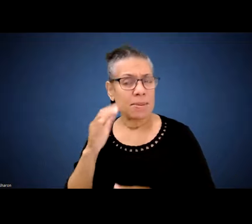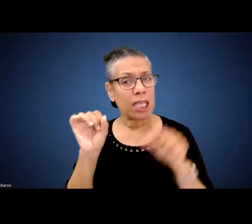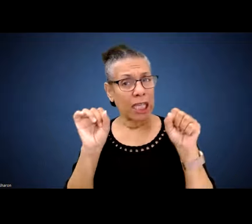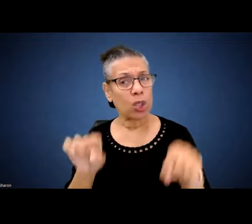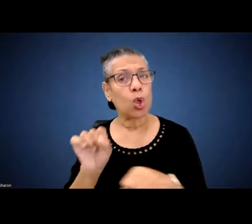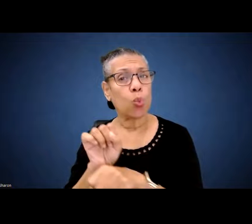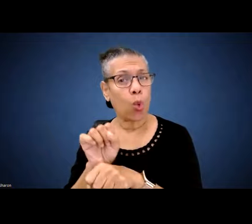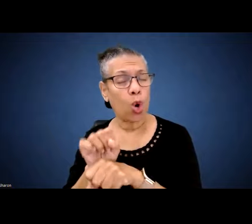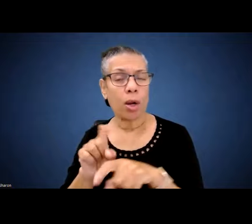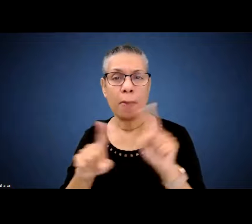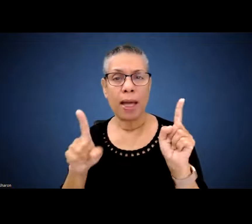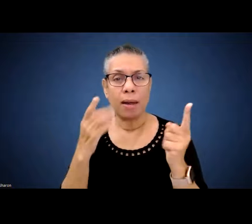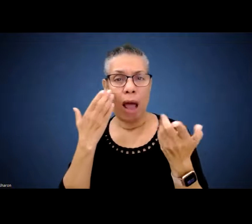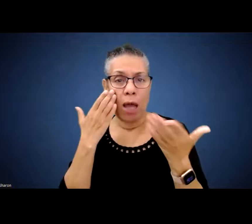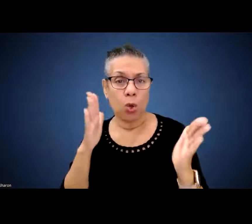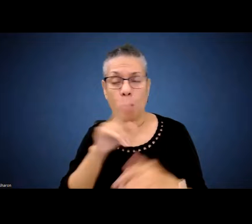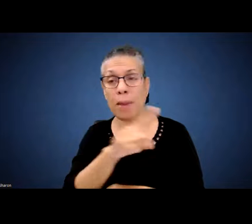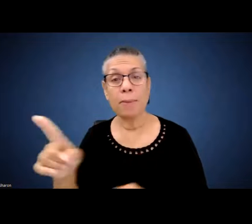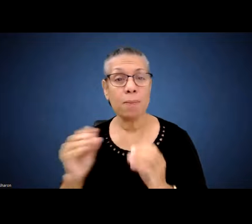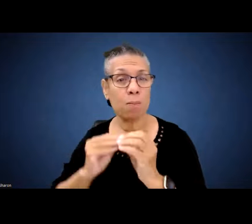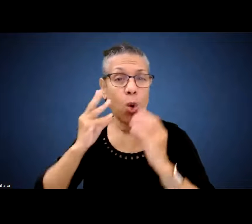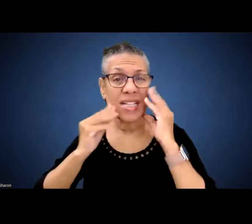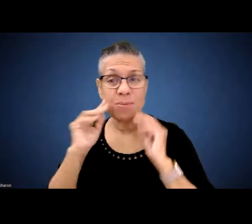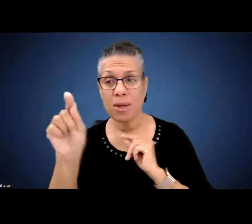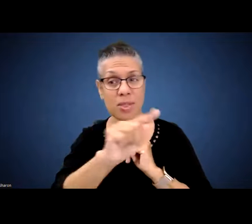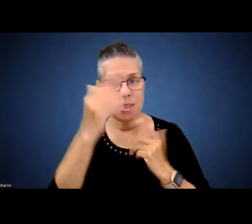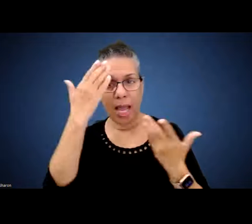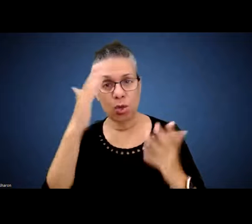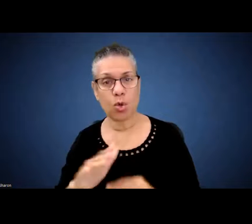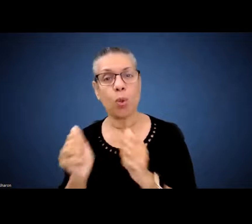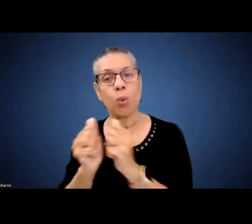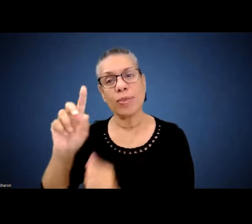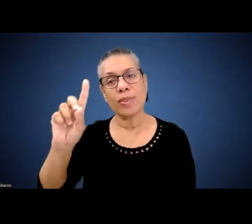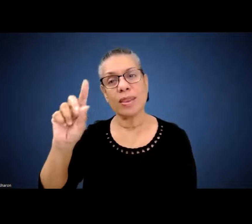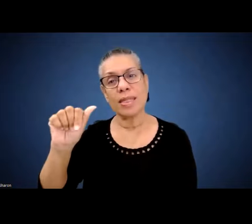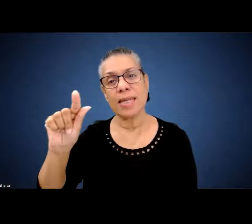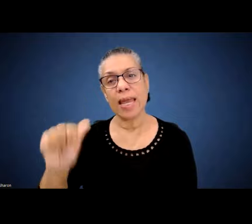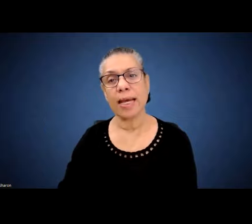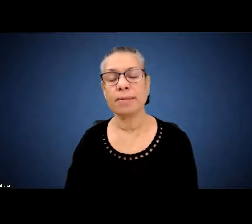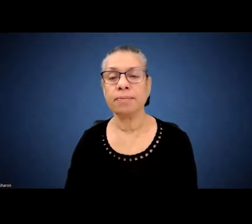don't know, others might have more experience with the data.